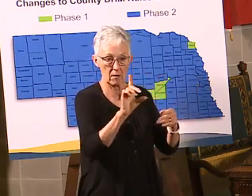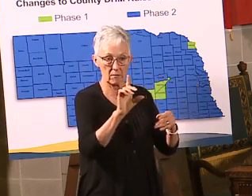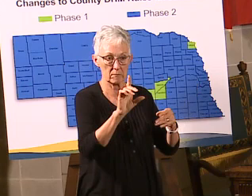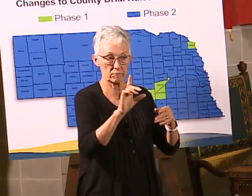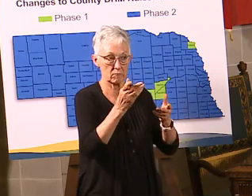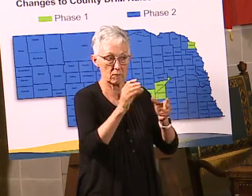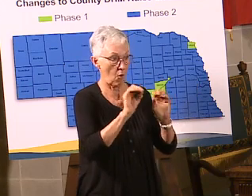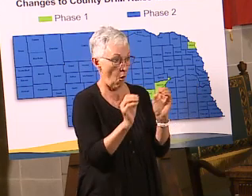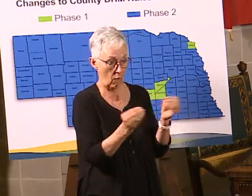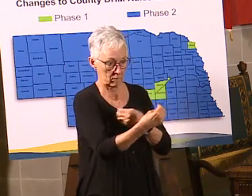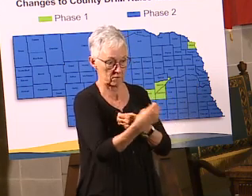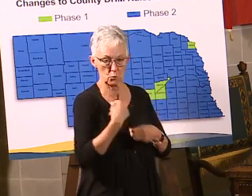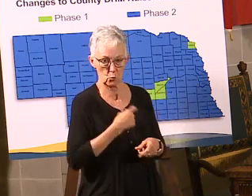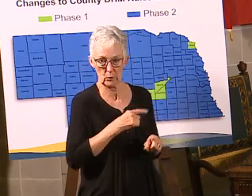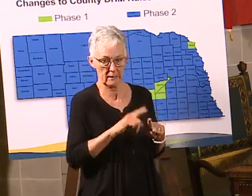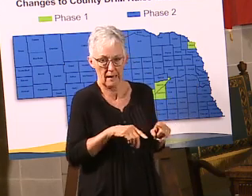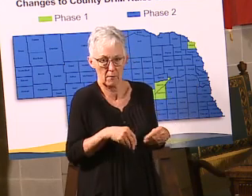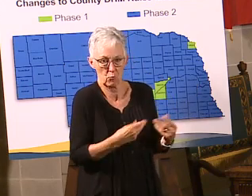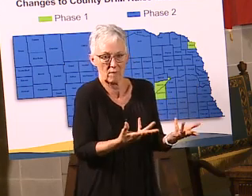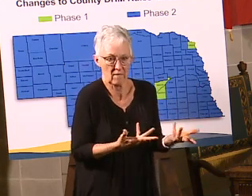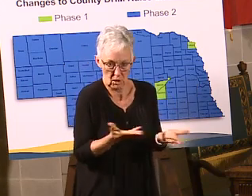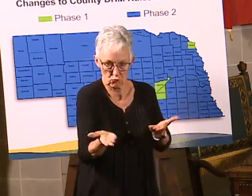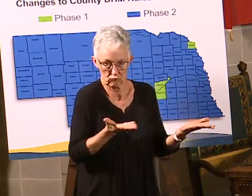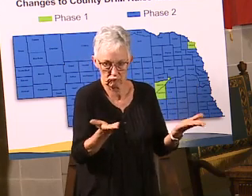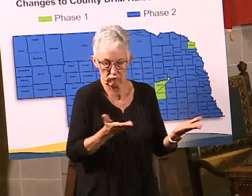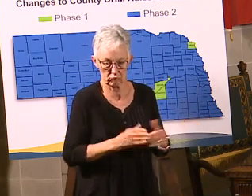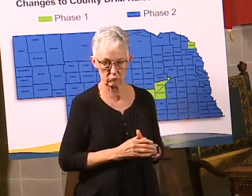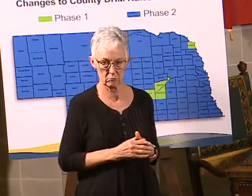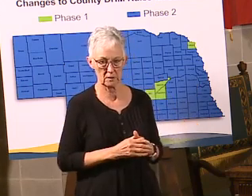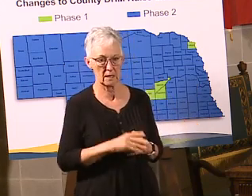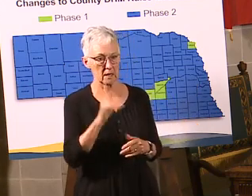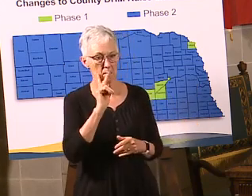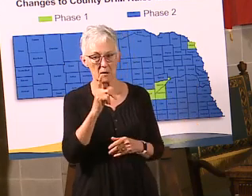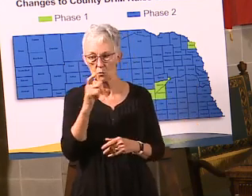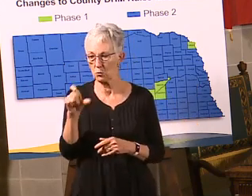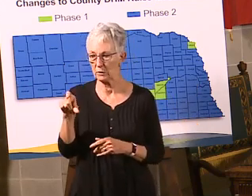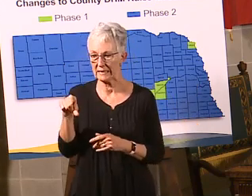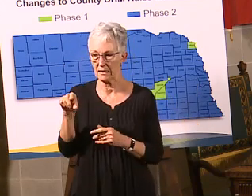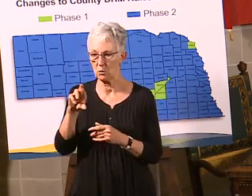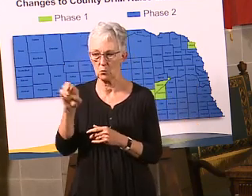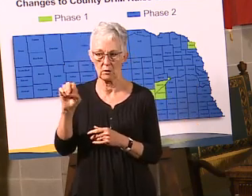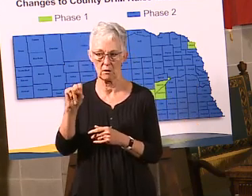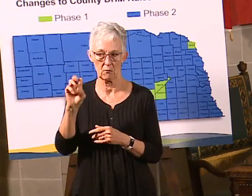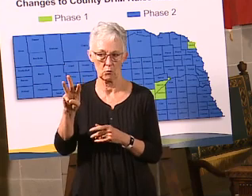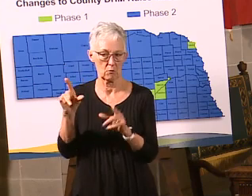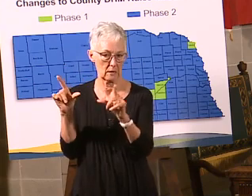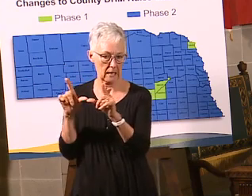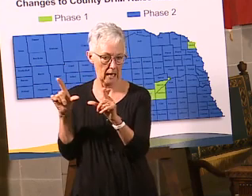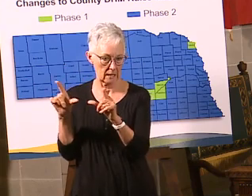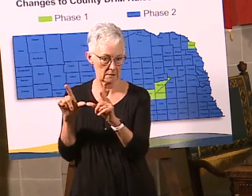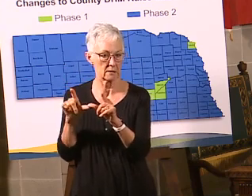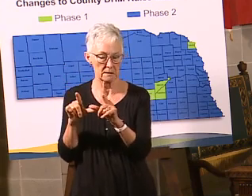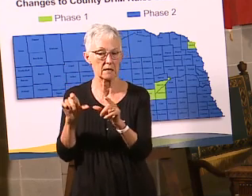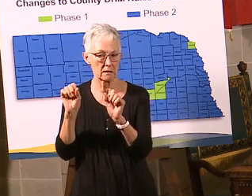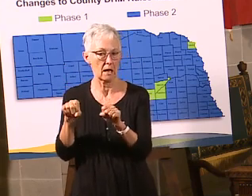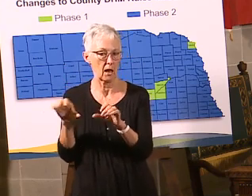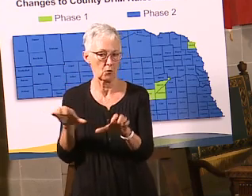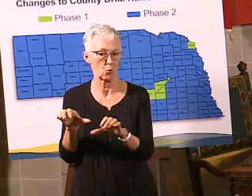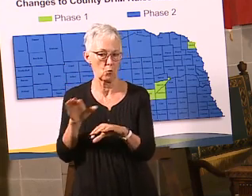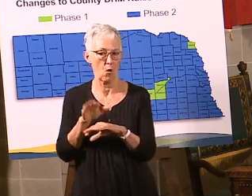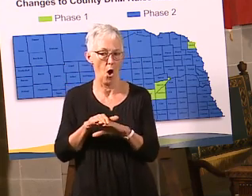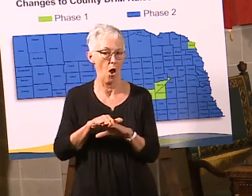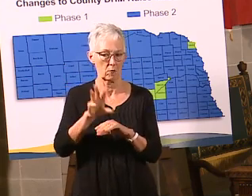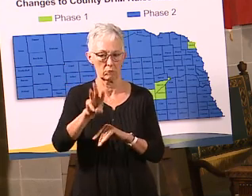who do need to just renew their license can do that online. But it's the services that require testing that have to be done in